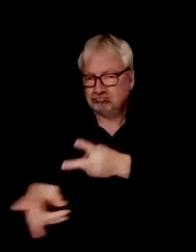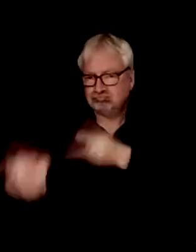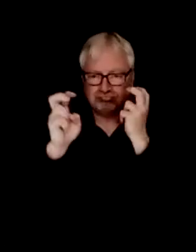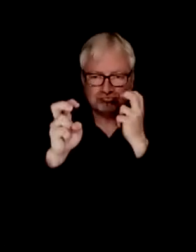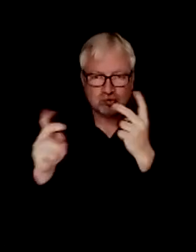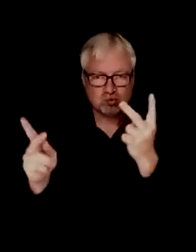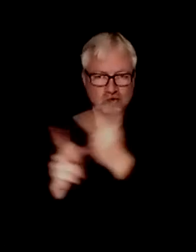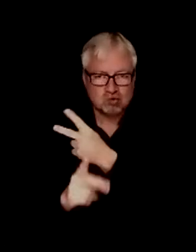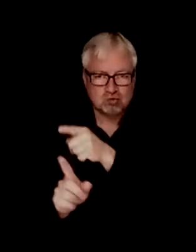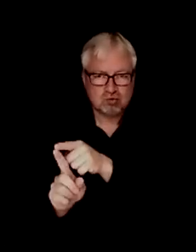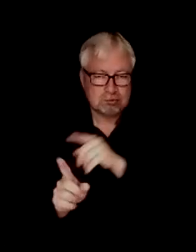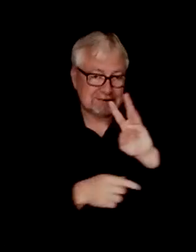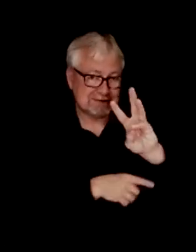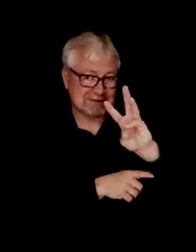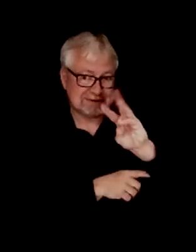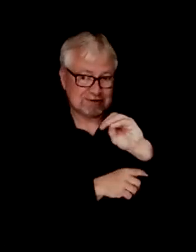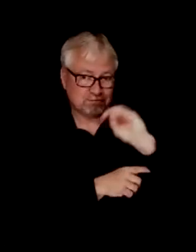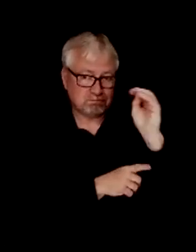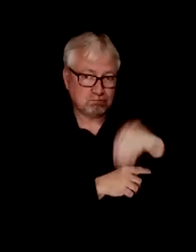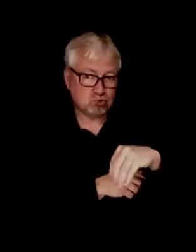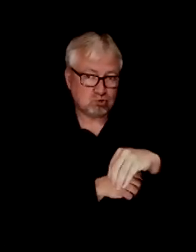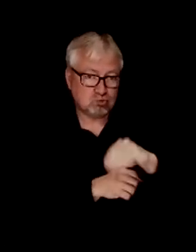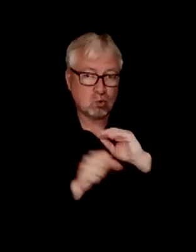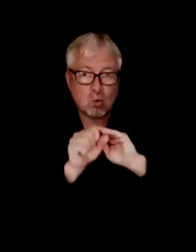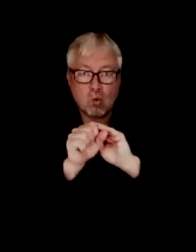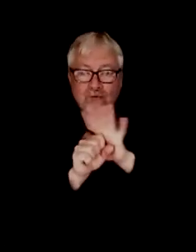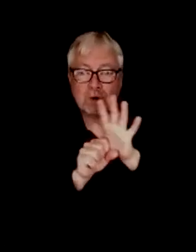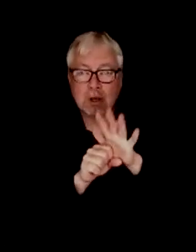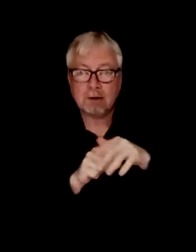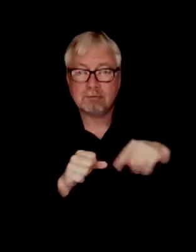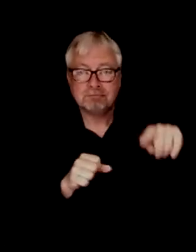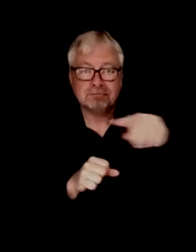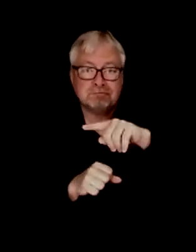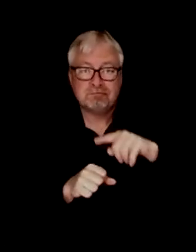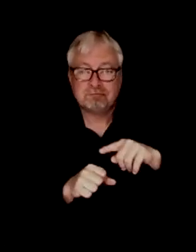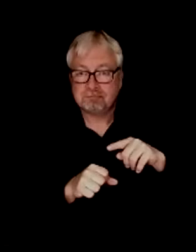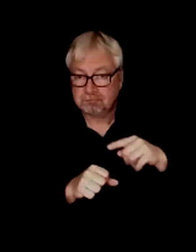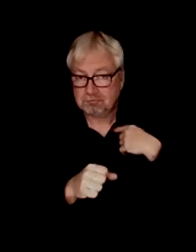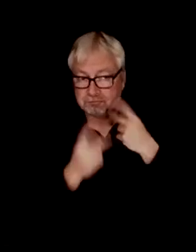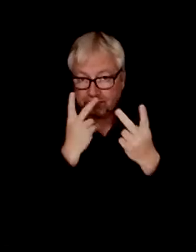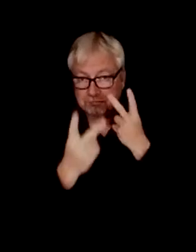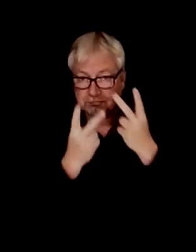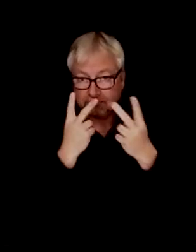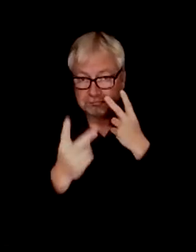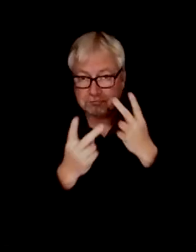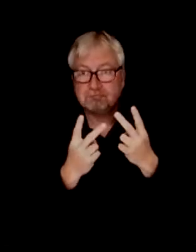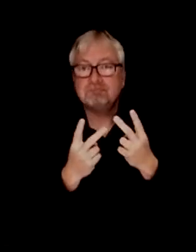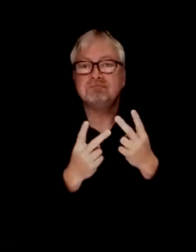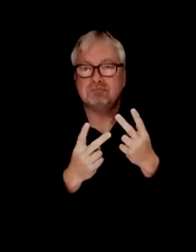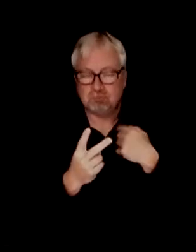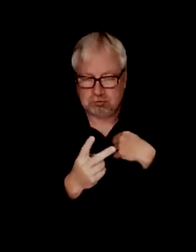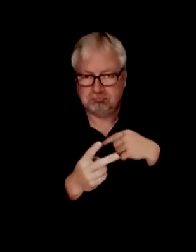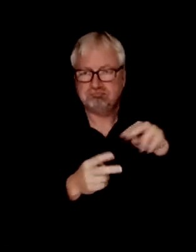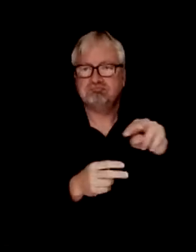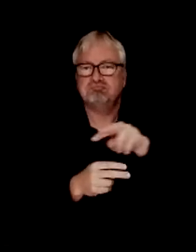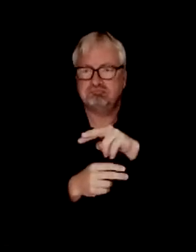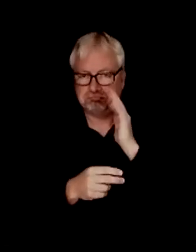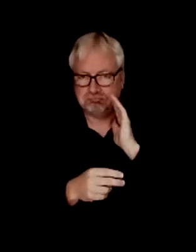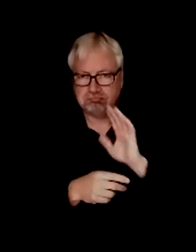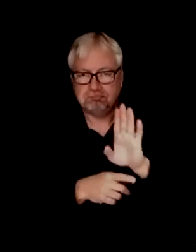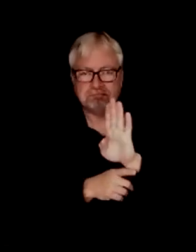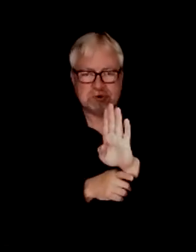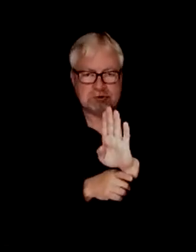COVID-19 cases in Minnesota that we're seeing now are the B.1.1.7 variant, which is more contagious